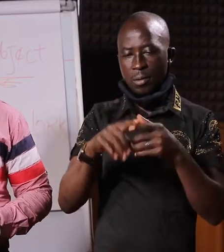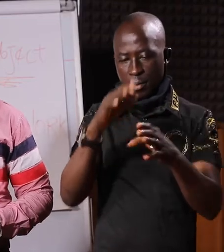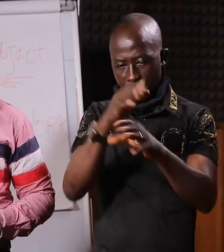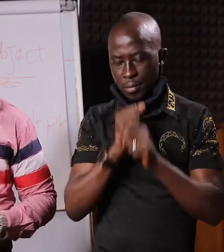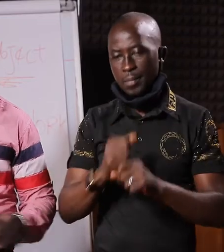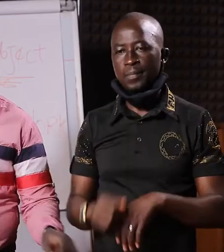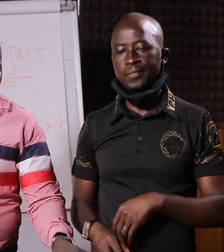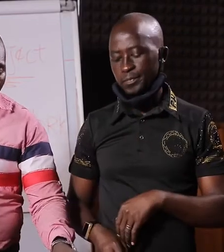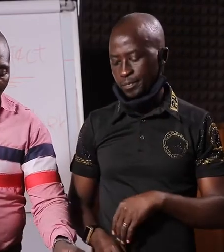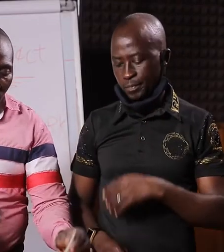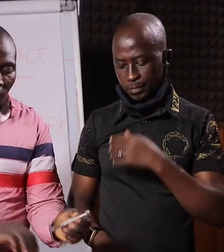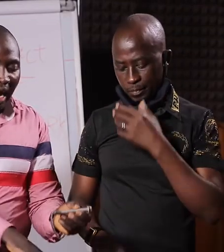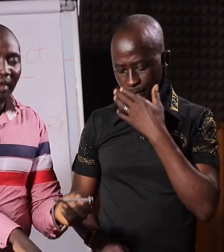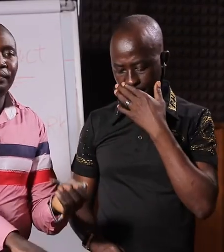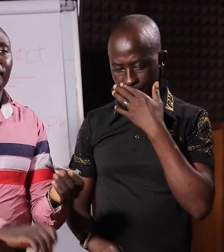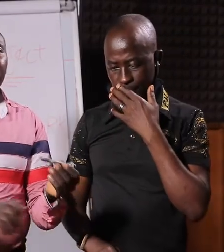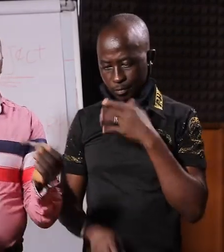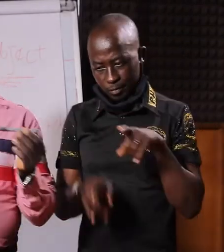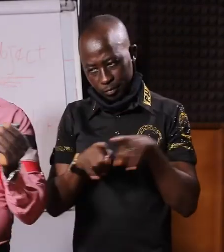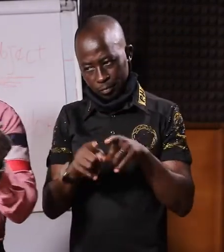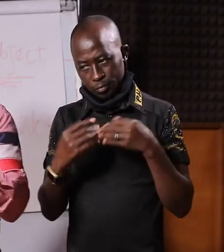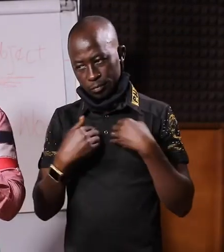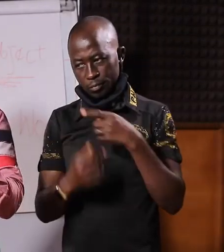achieve. We also have